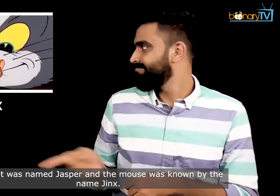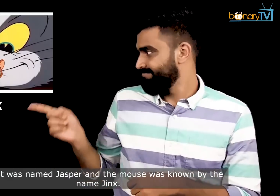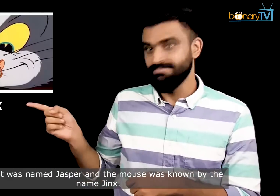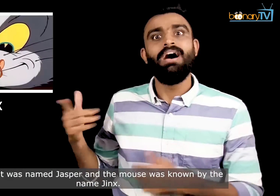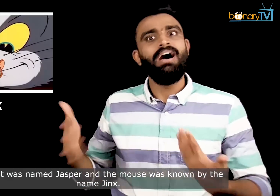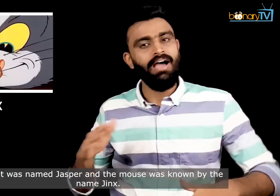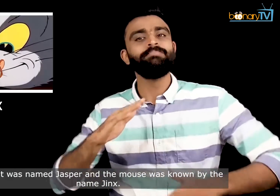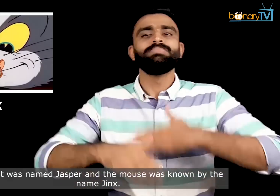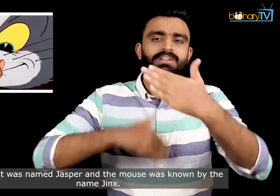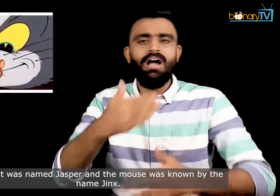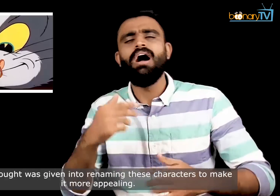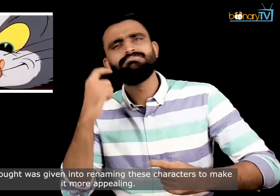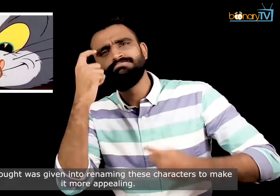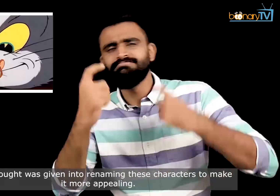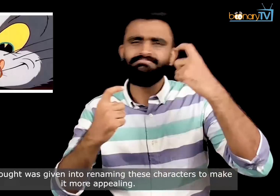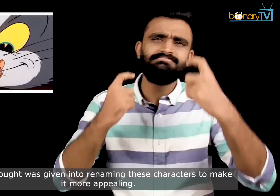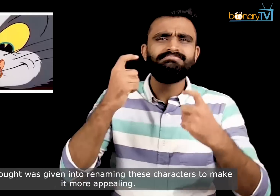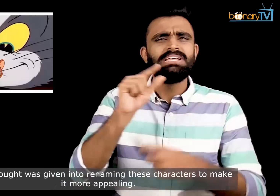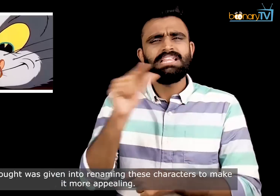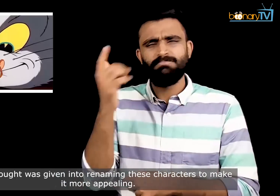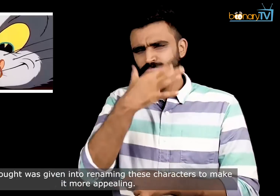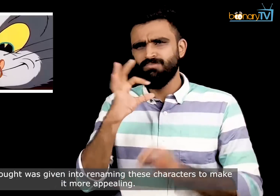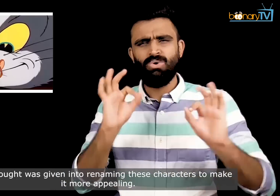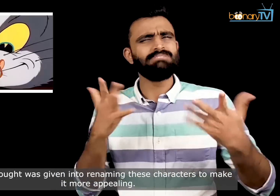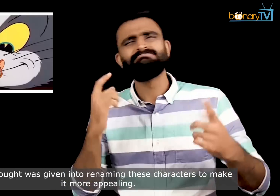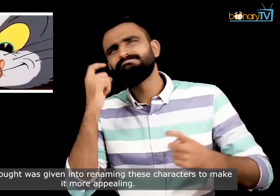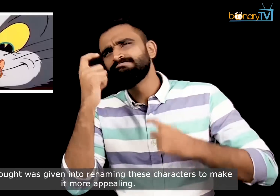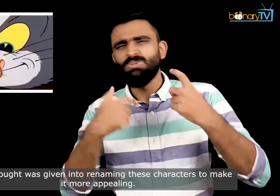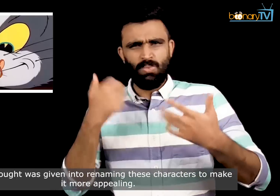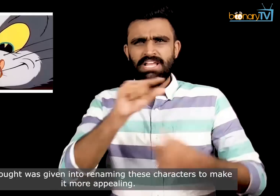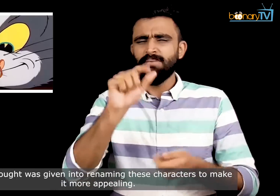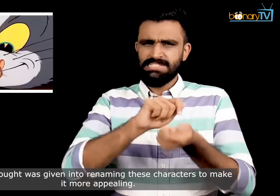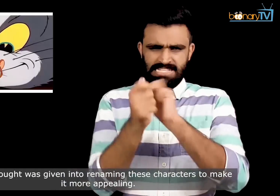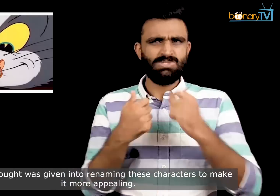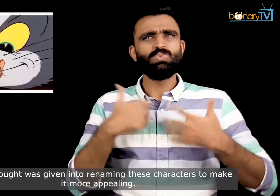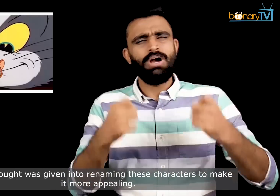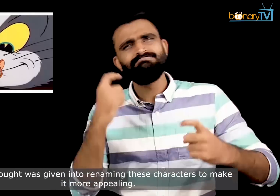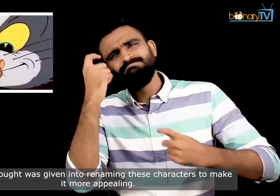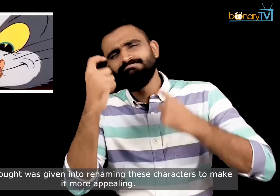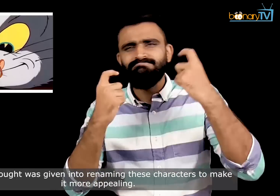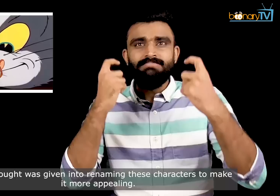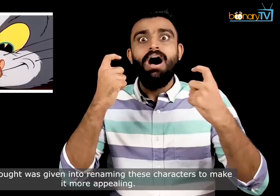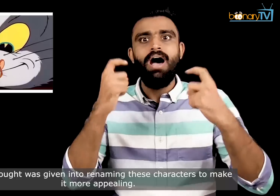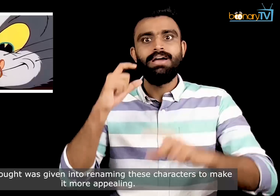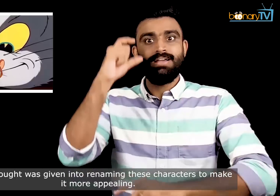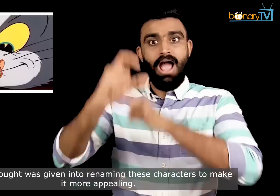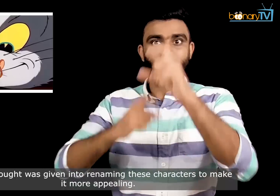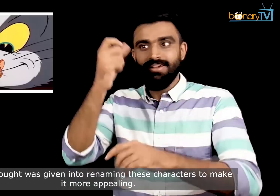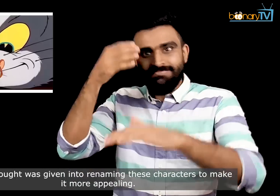name Jinx. Later, thought was given into renaming these characters to make it more